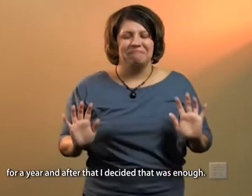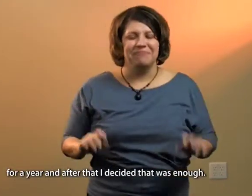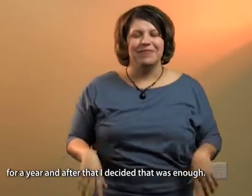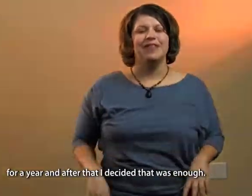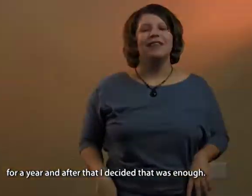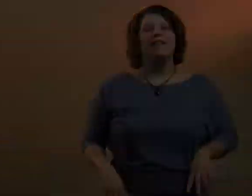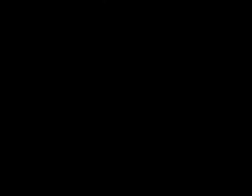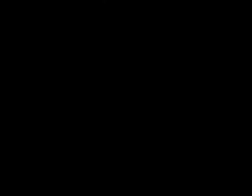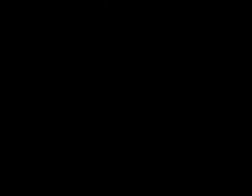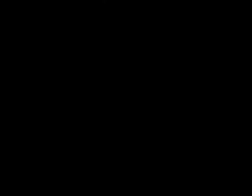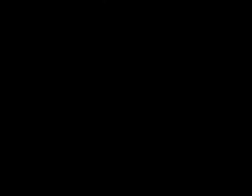I decided that was enough